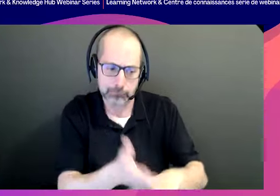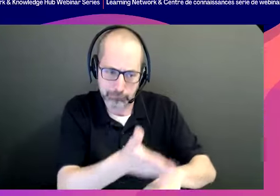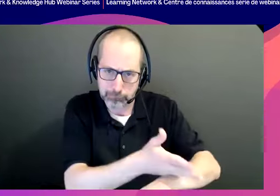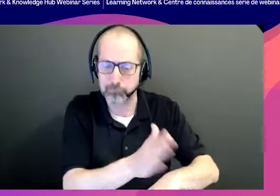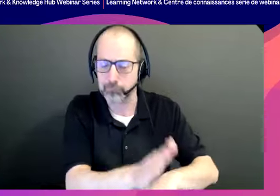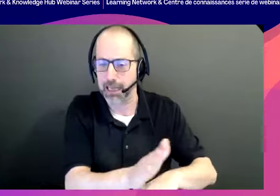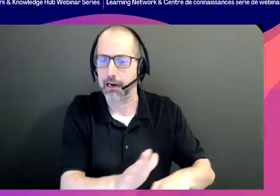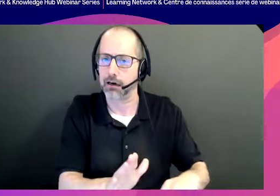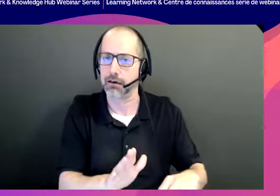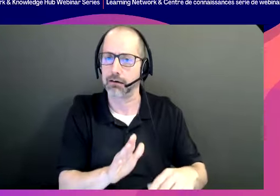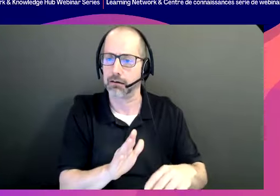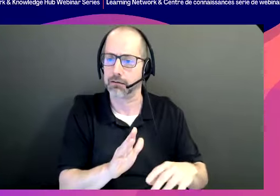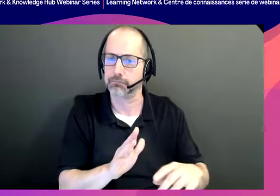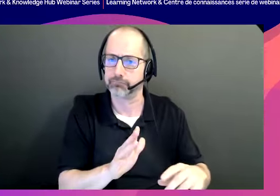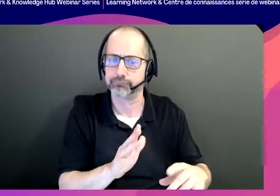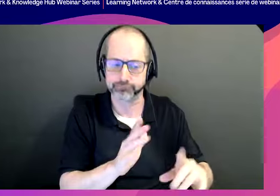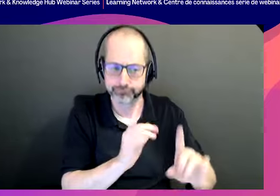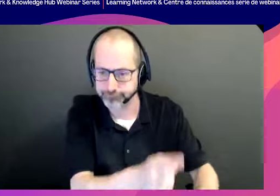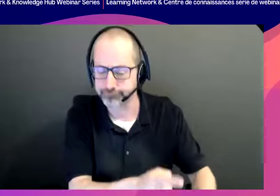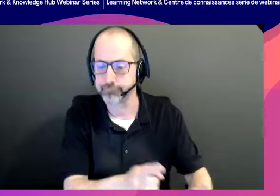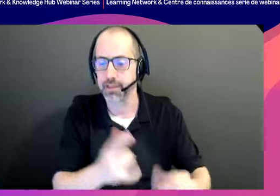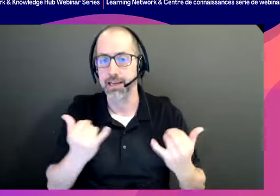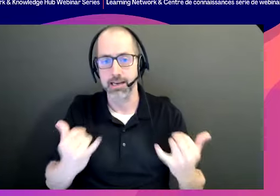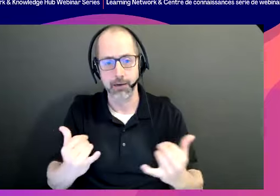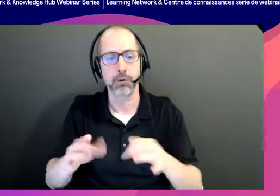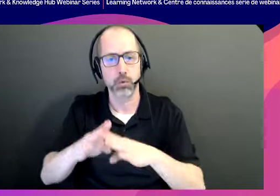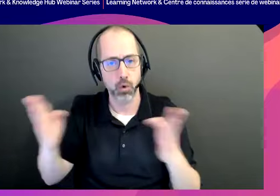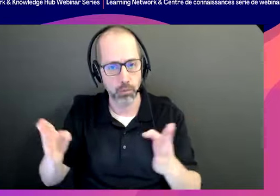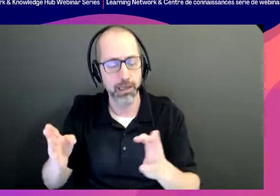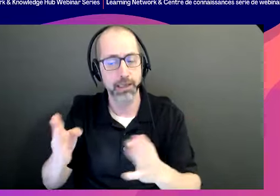Candace to open this webinar with a prayer.